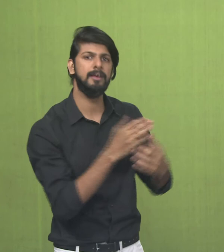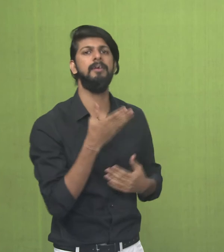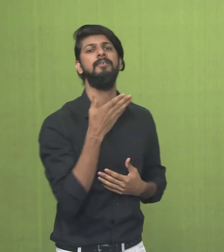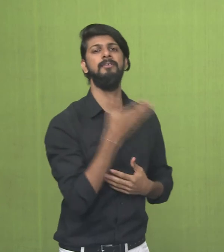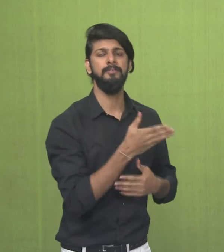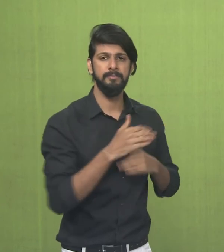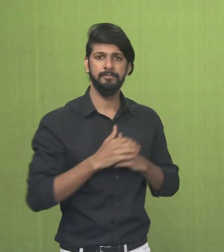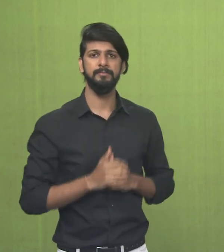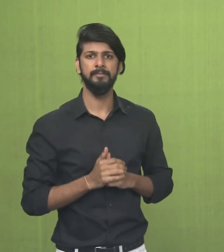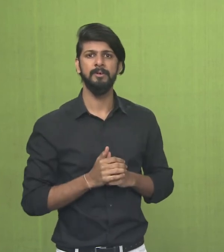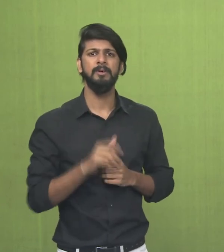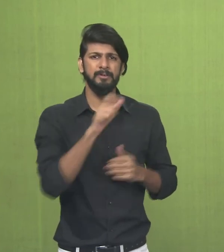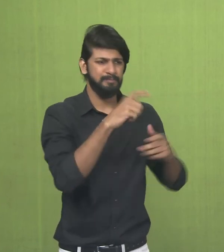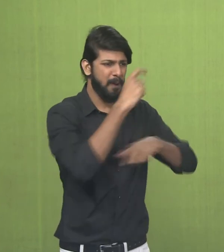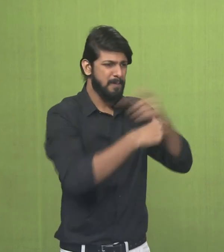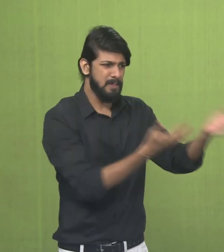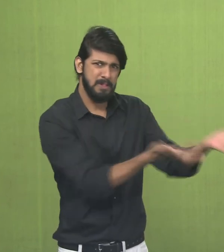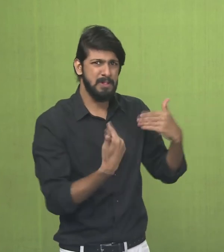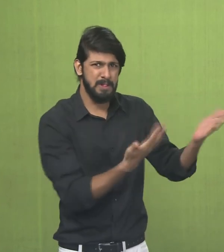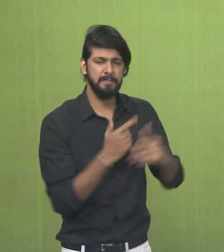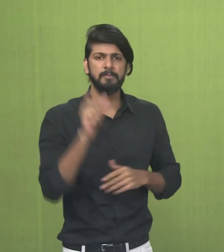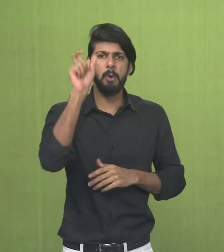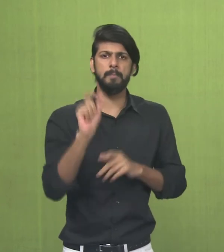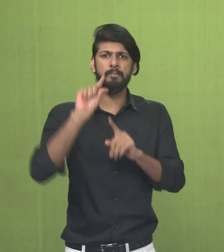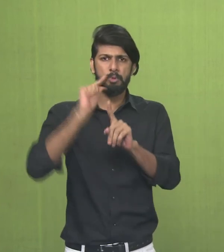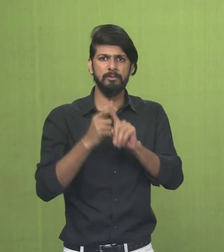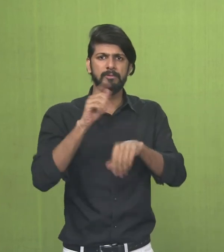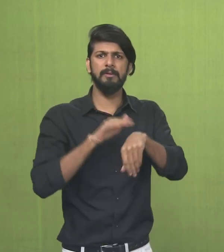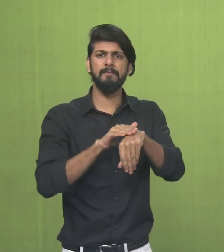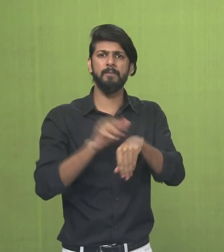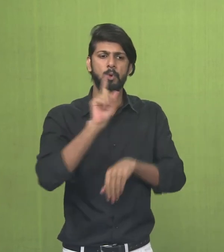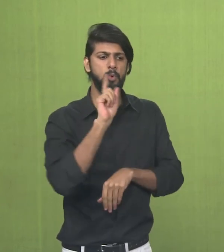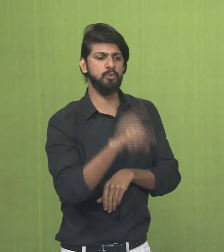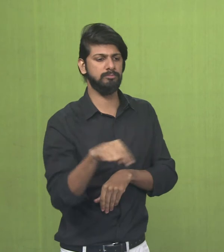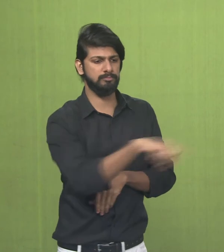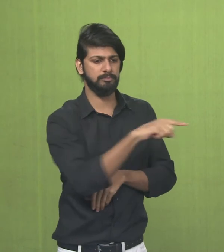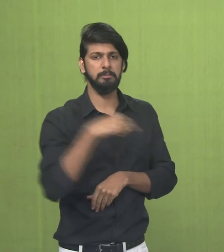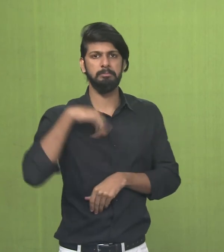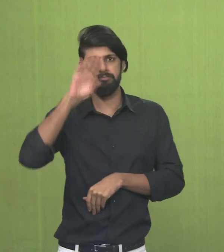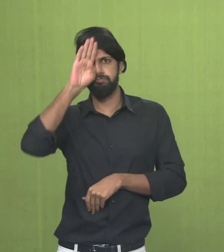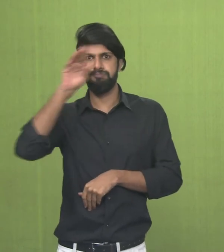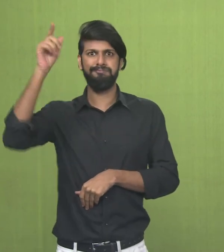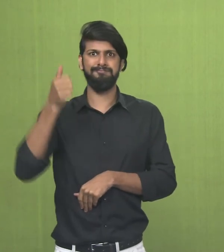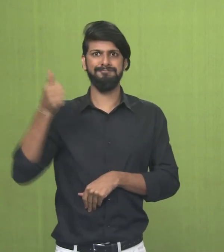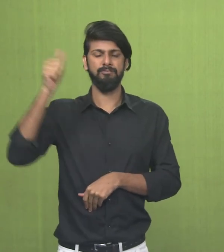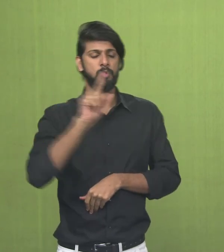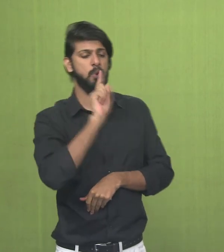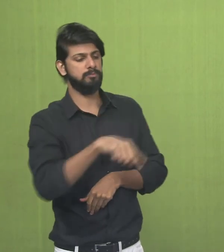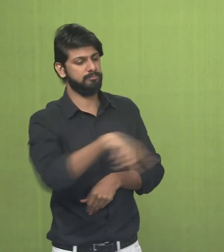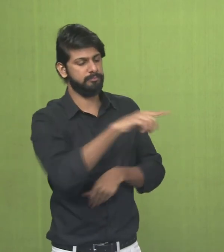was the basic foundation of trading. The East